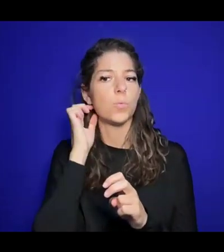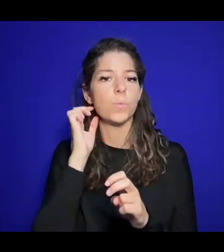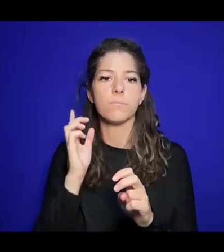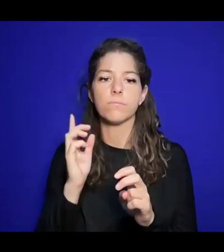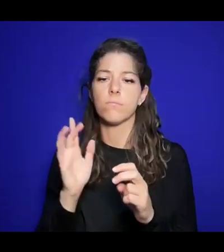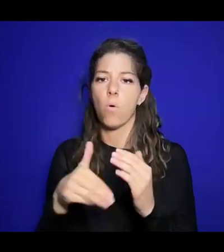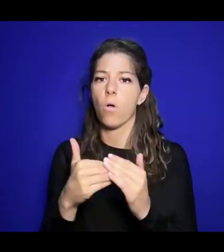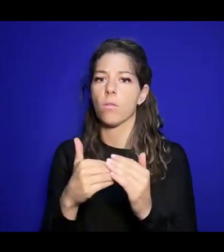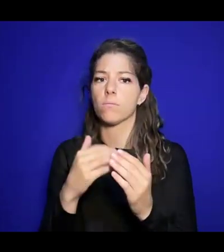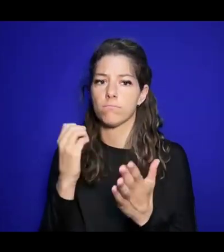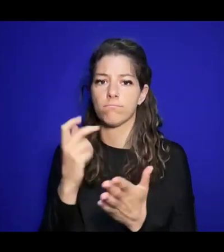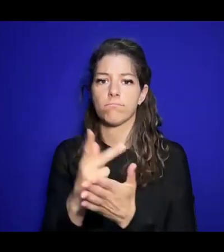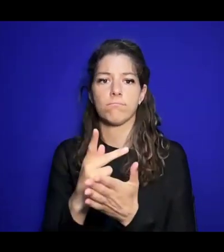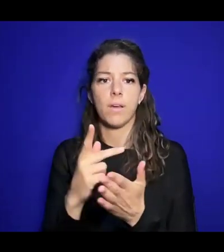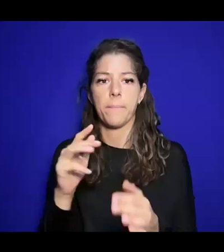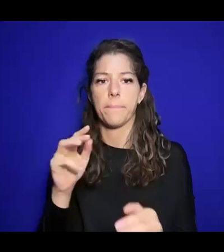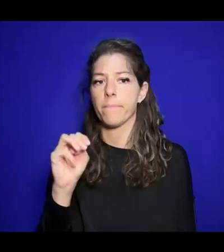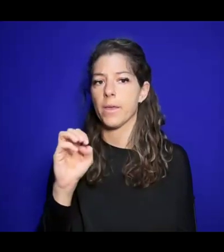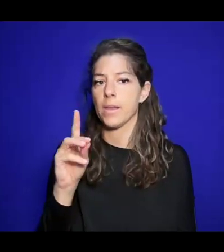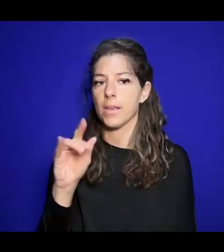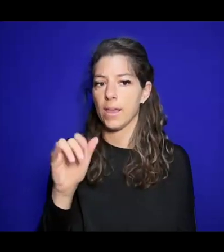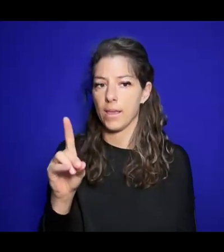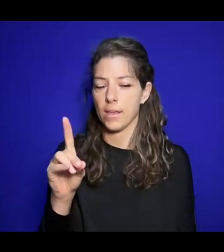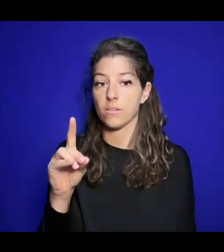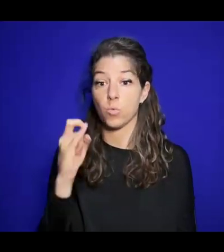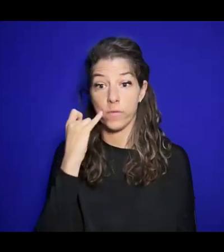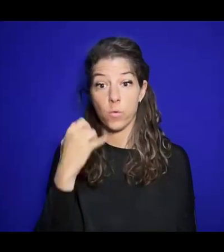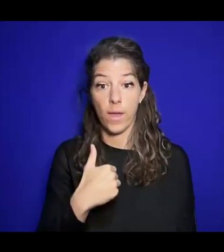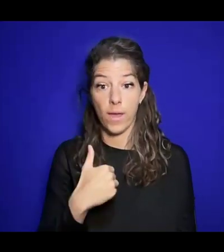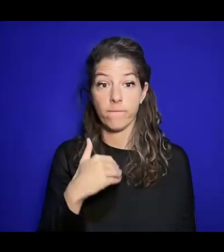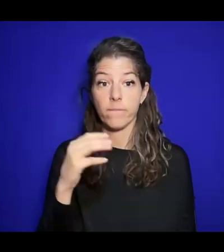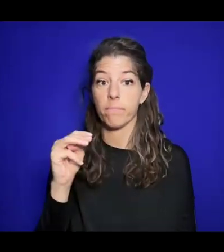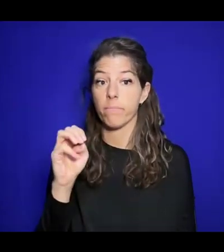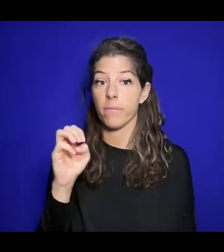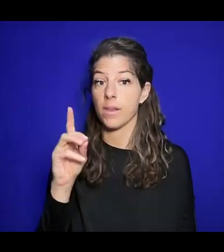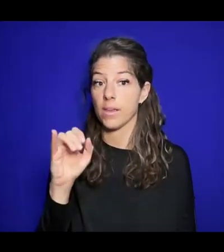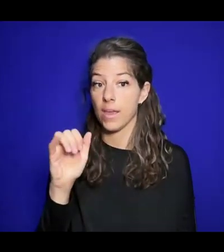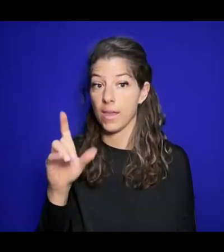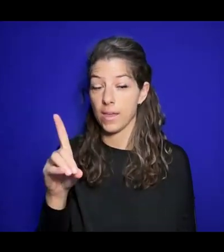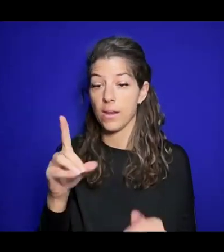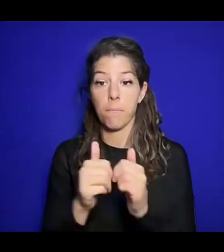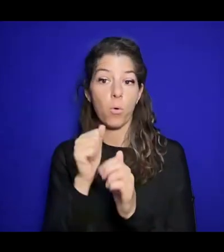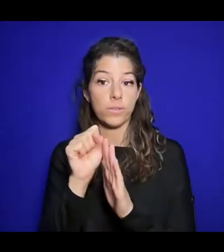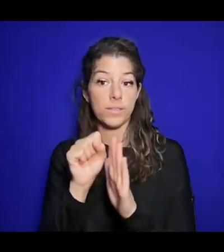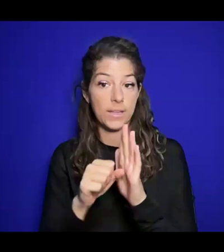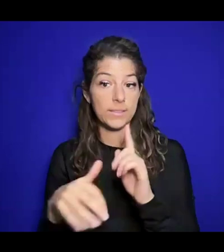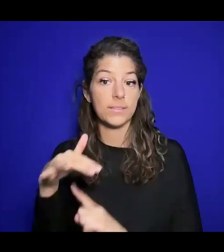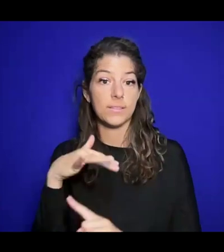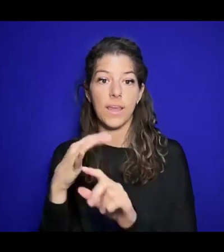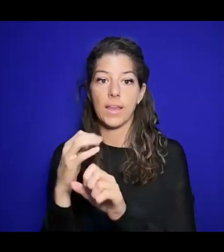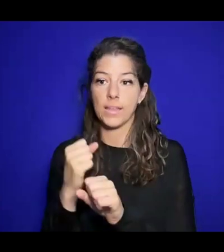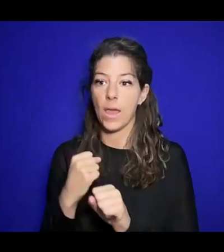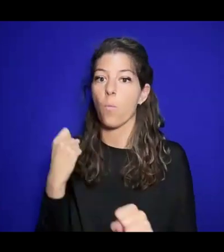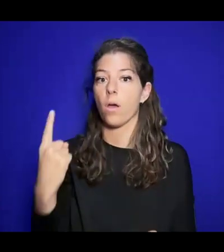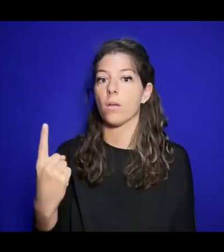all authorized by Medicaid. So if you have Medicaid in most states, you can get one of